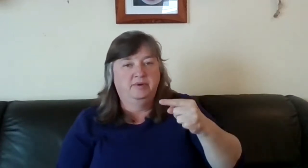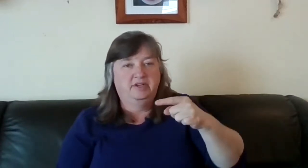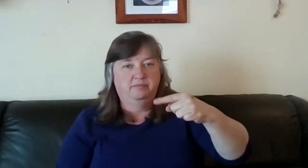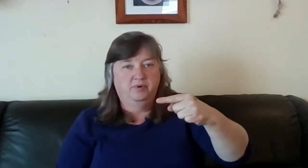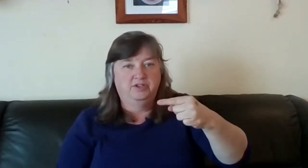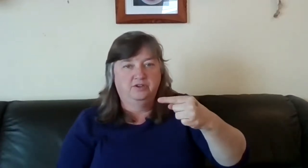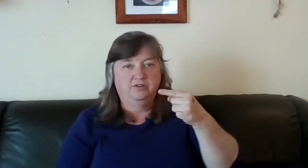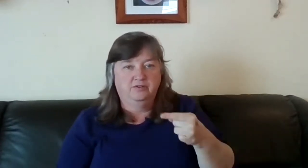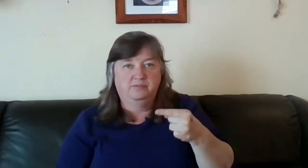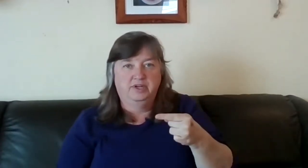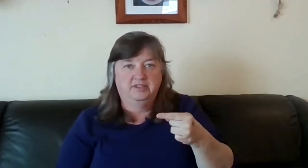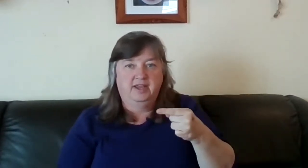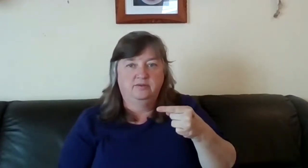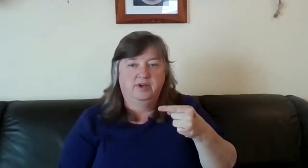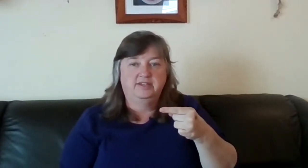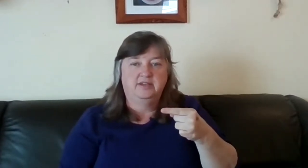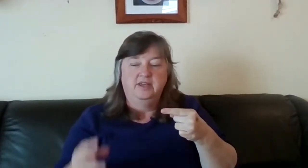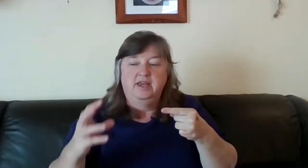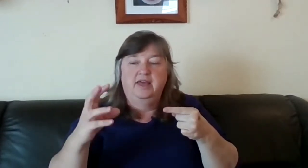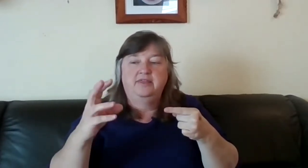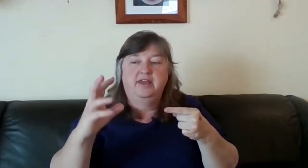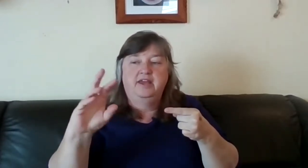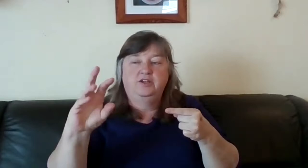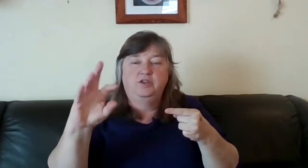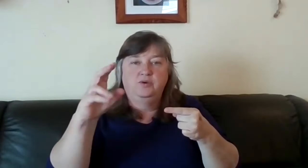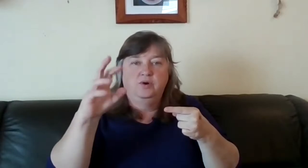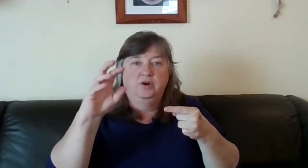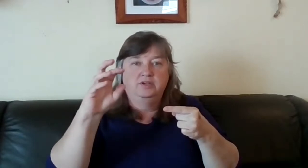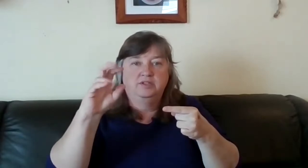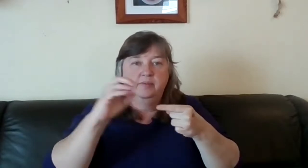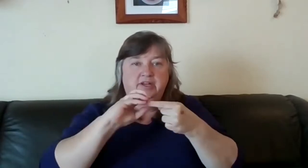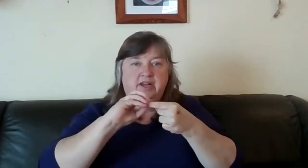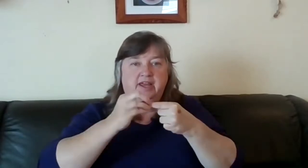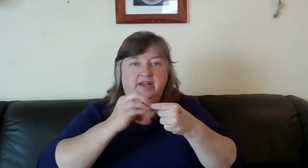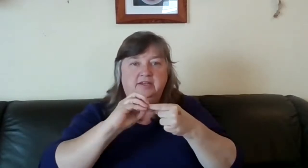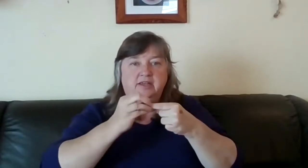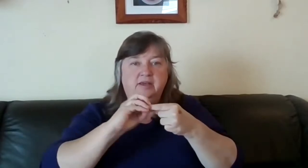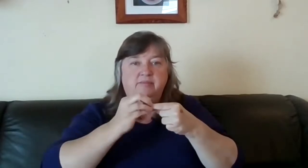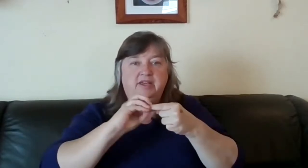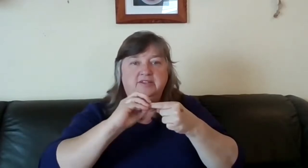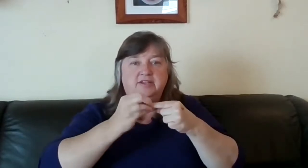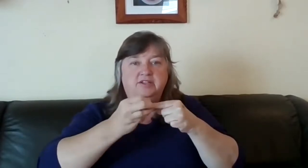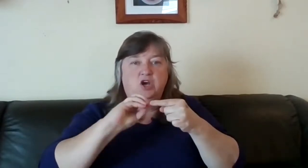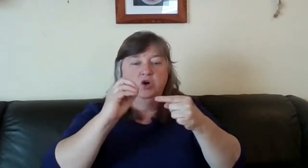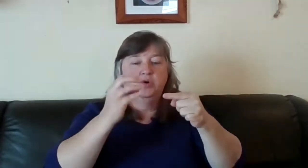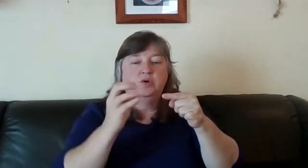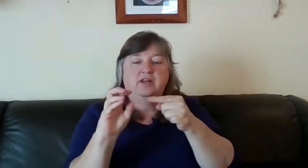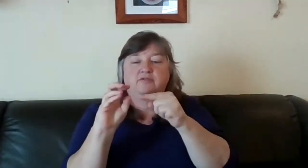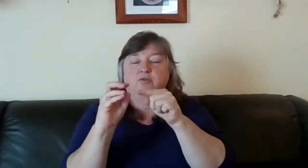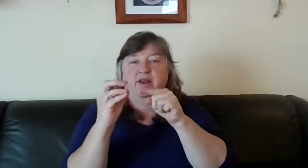non-dominant pointed sideways, and then your dominant hand makes an O kind of around